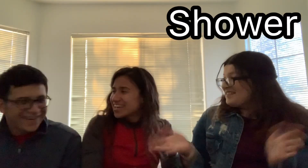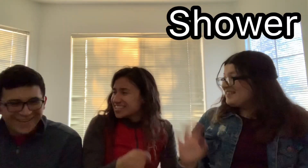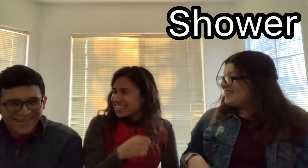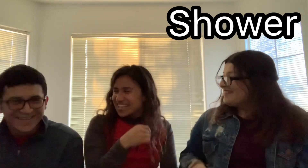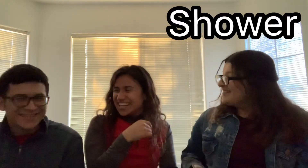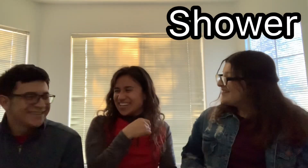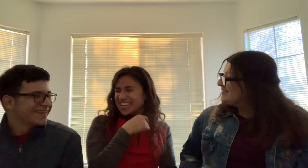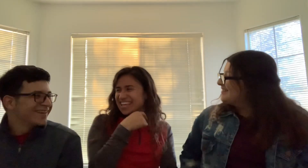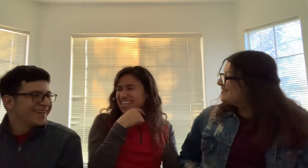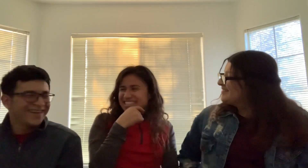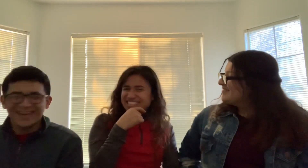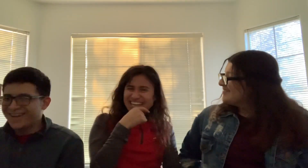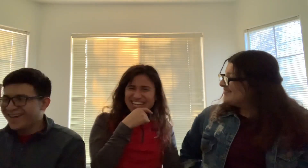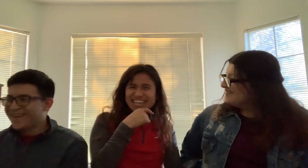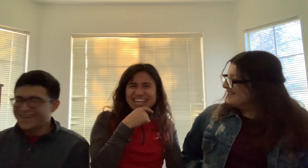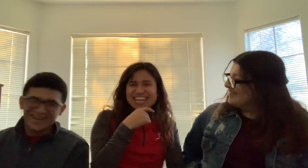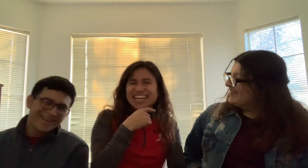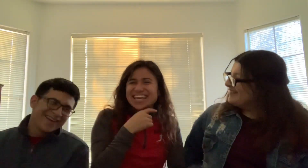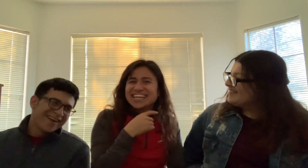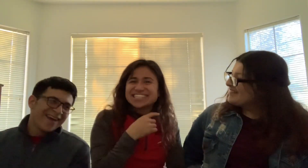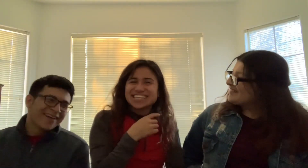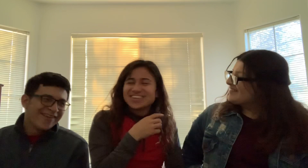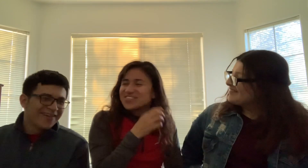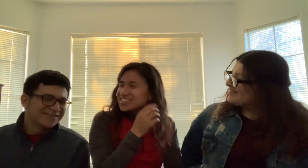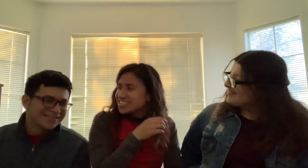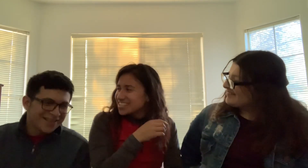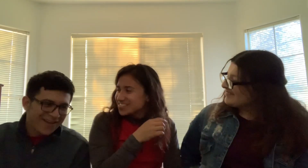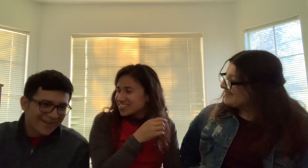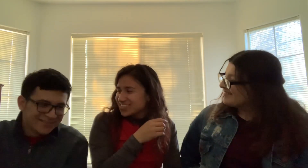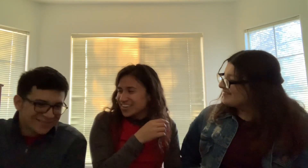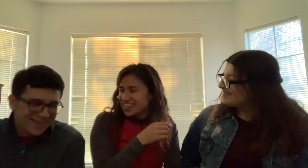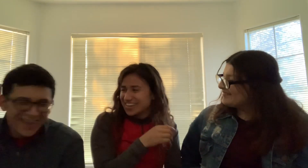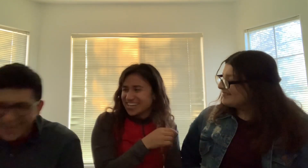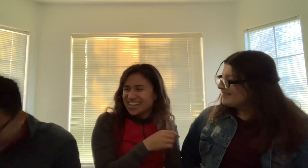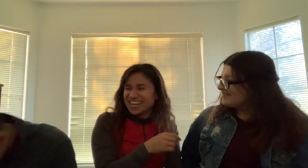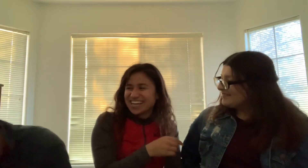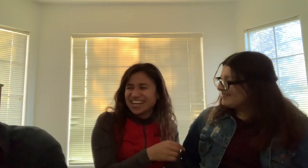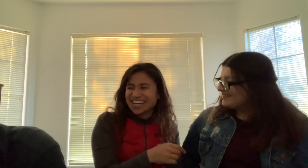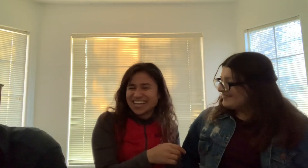Why? Why? Wait, she's telling me what she does with the dog. Yeah.